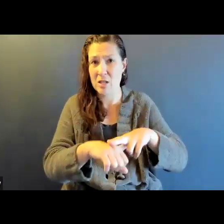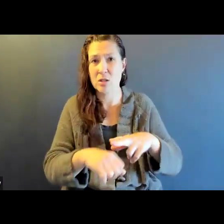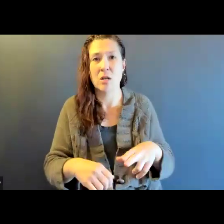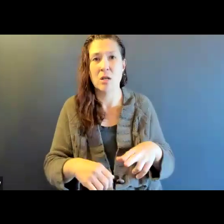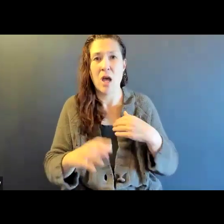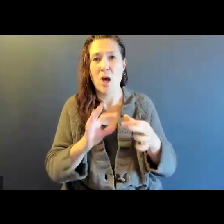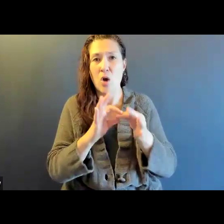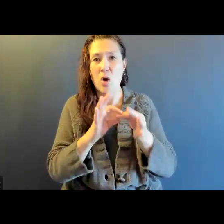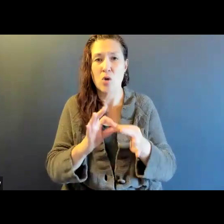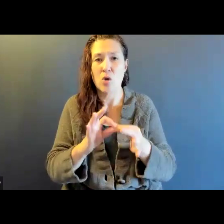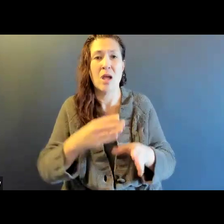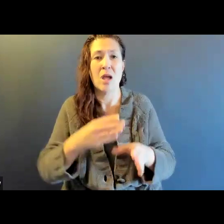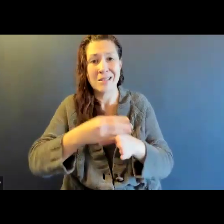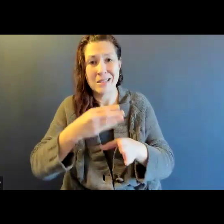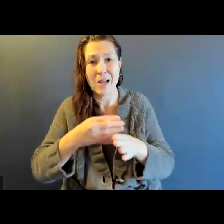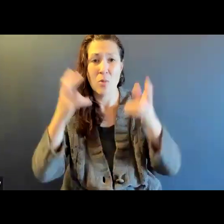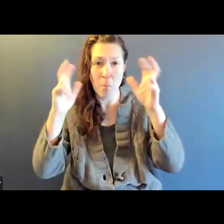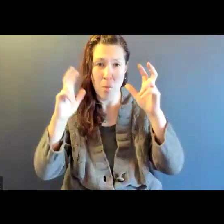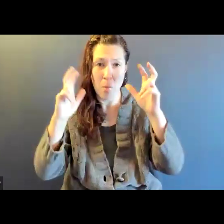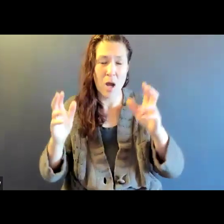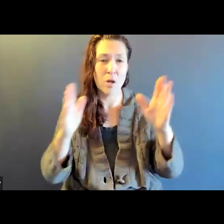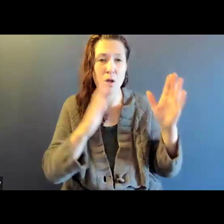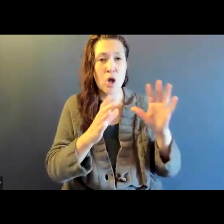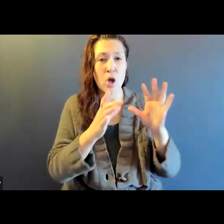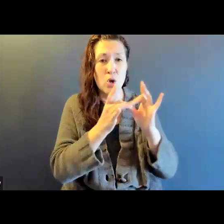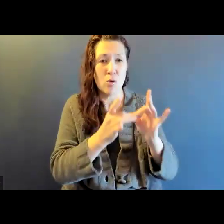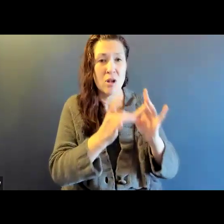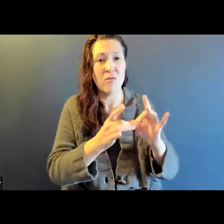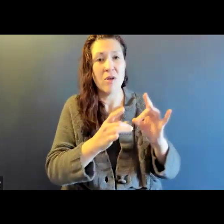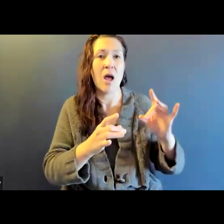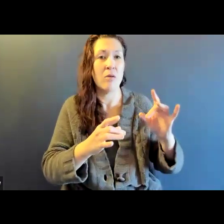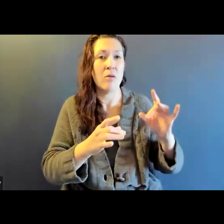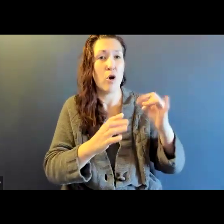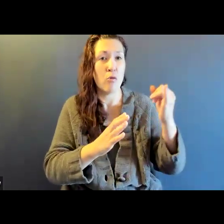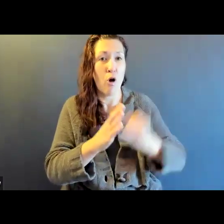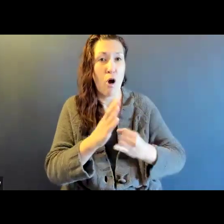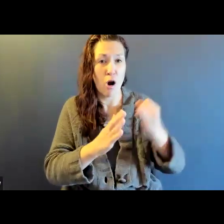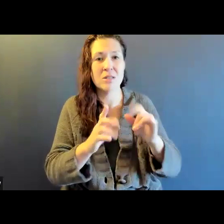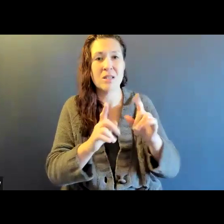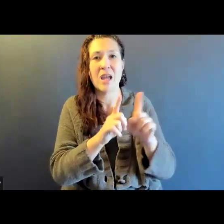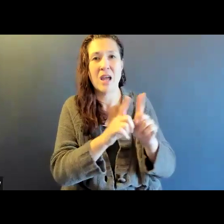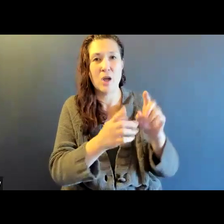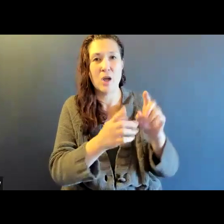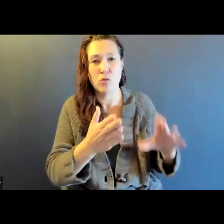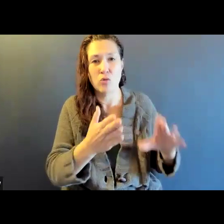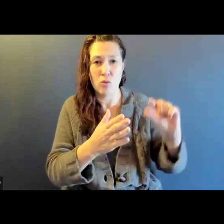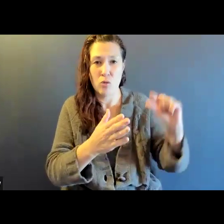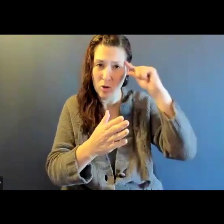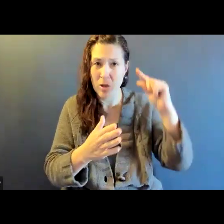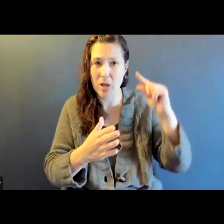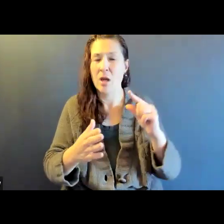unified arts programming, and a unified student government, the entire Curley school community demonstrates the power